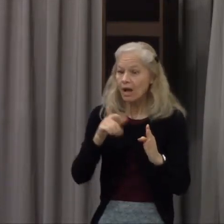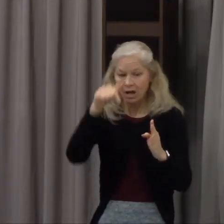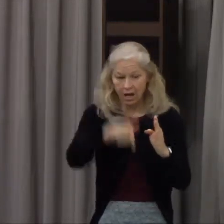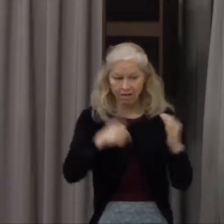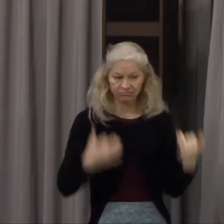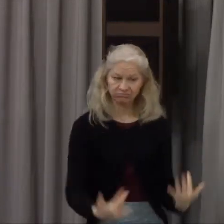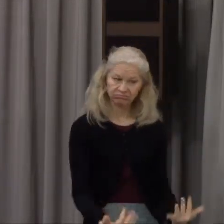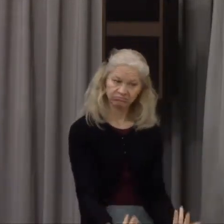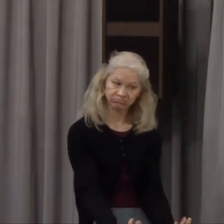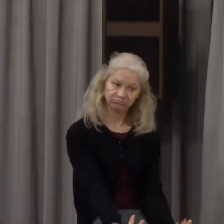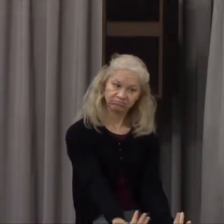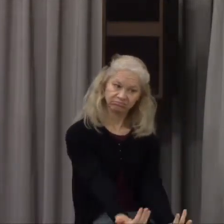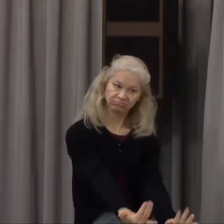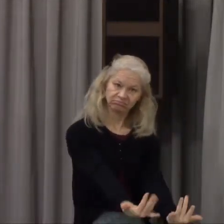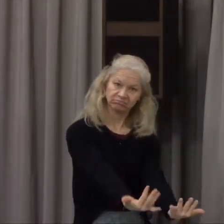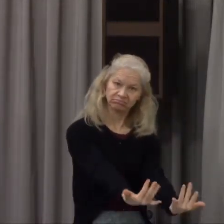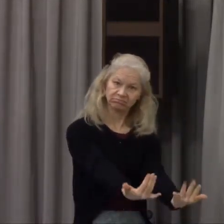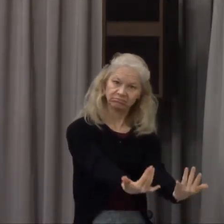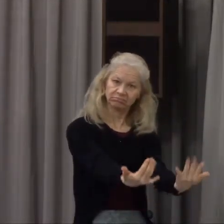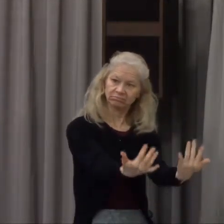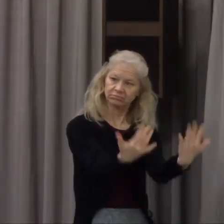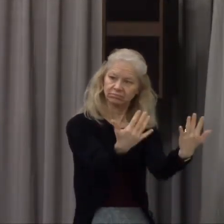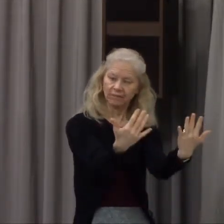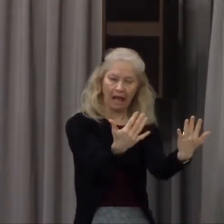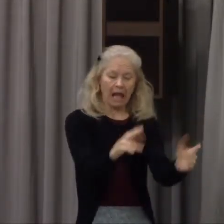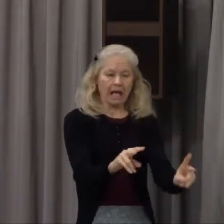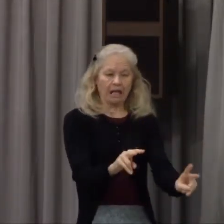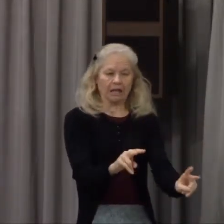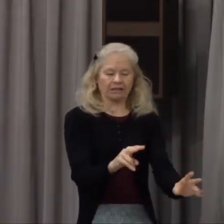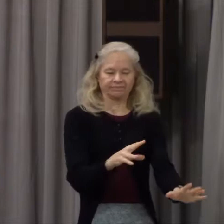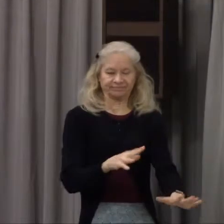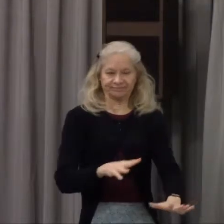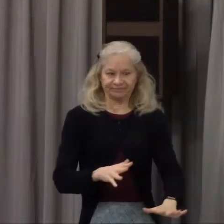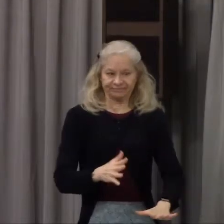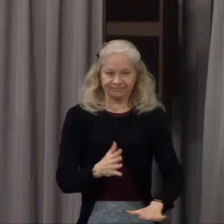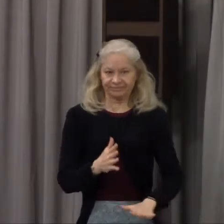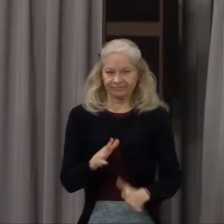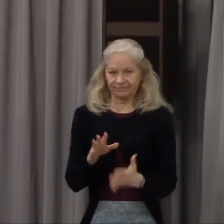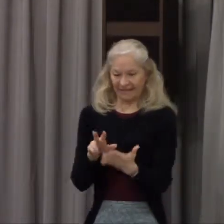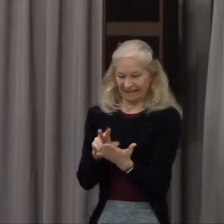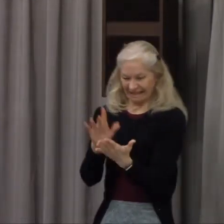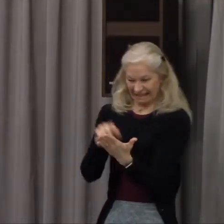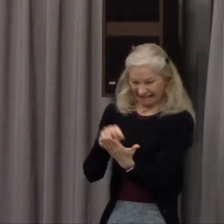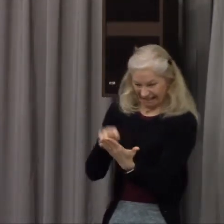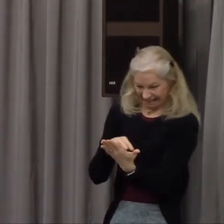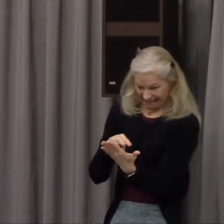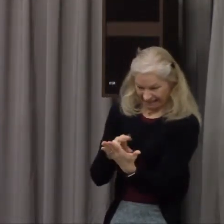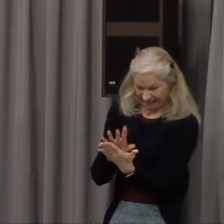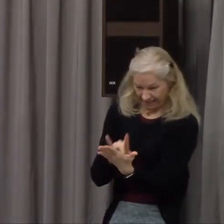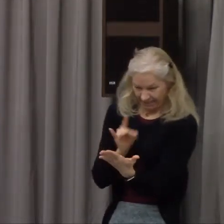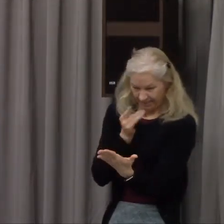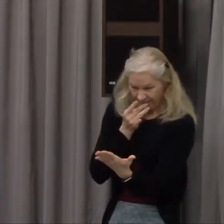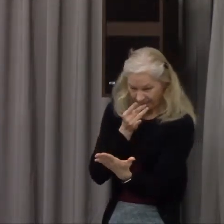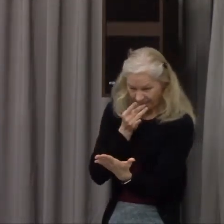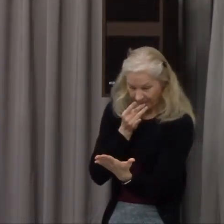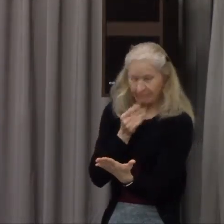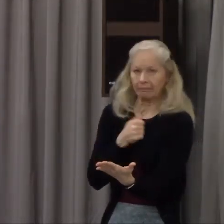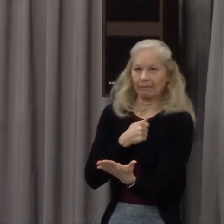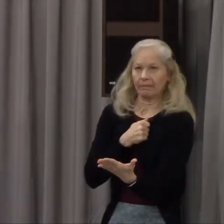Those are bitter to the belly. Bitter to the human nature. And yet, it's